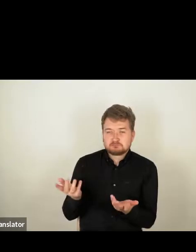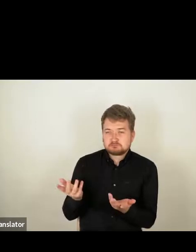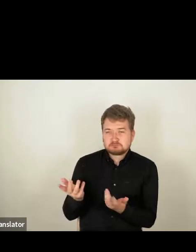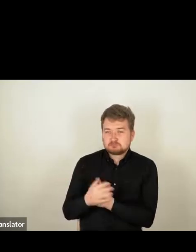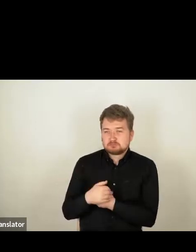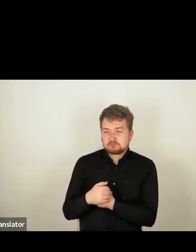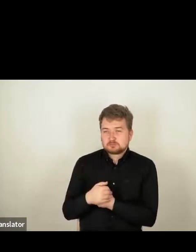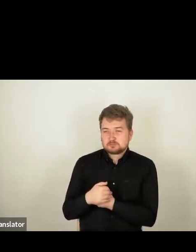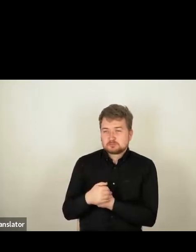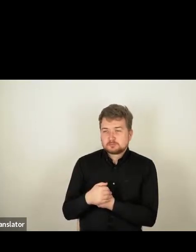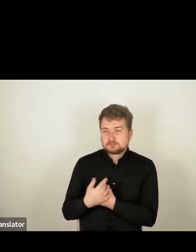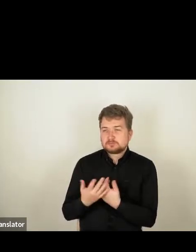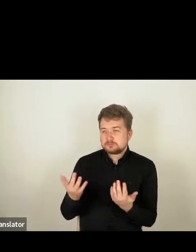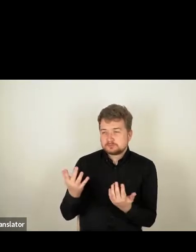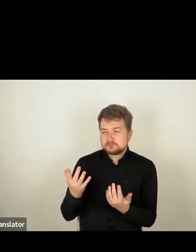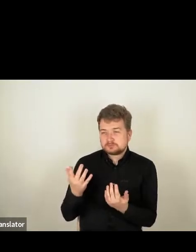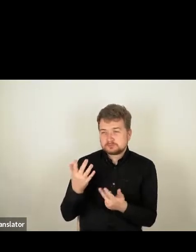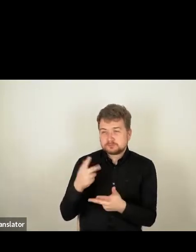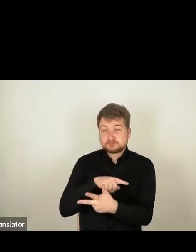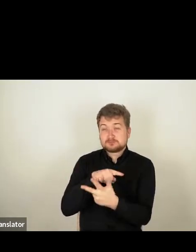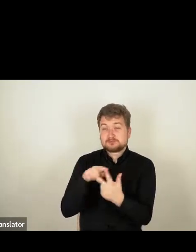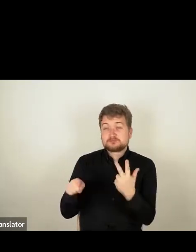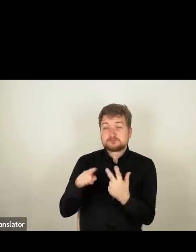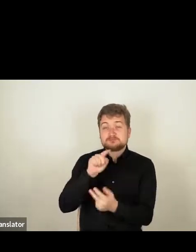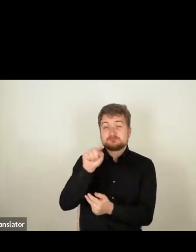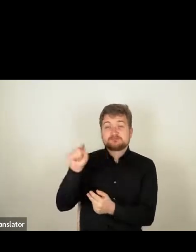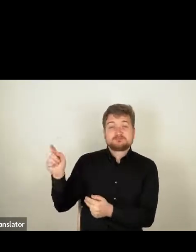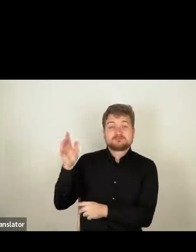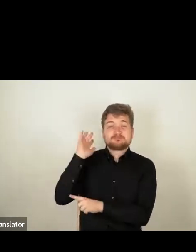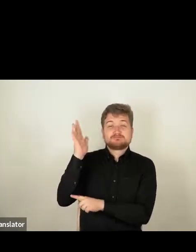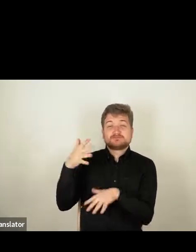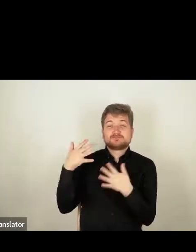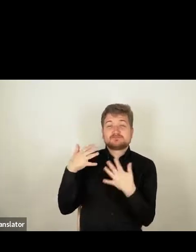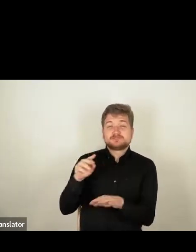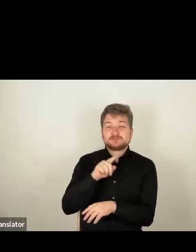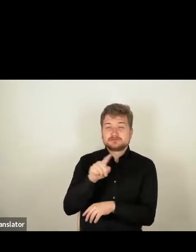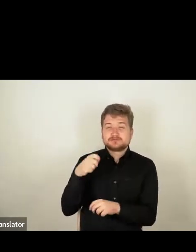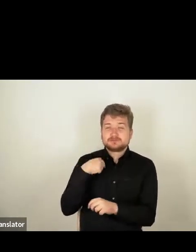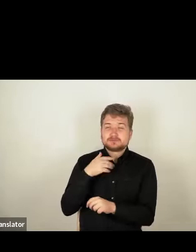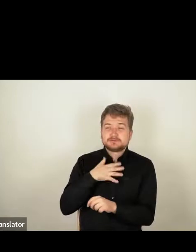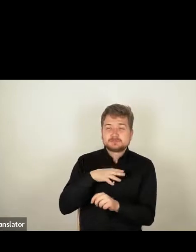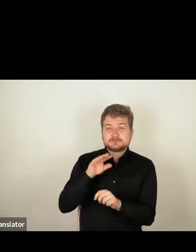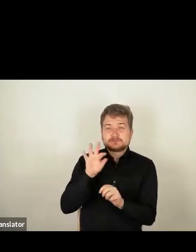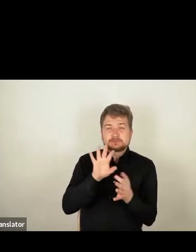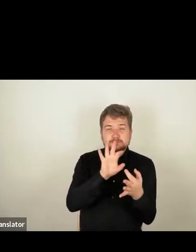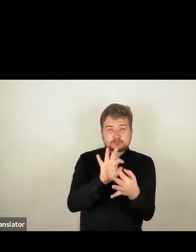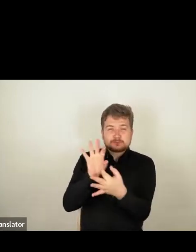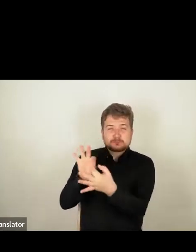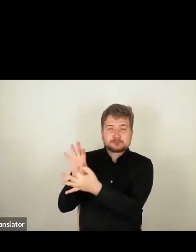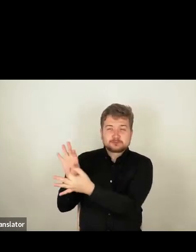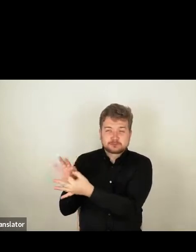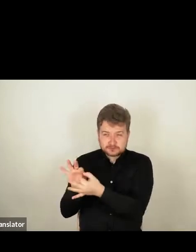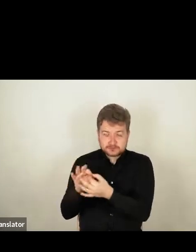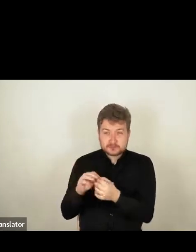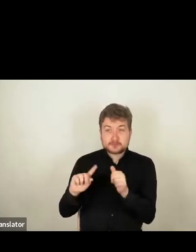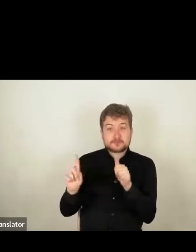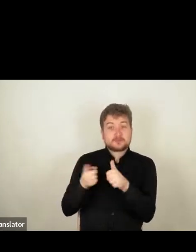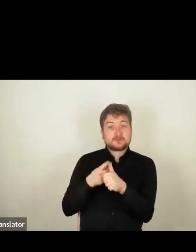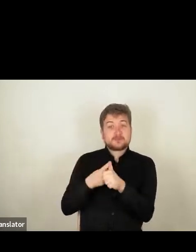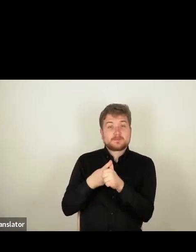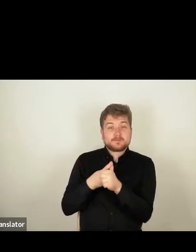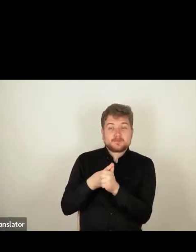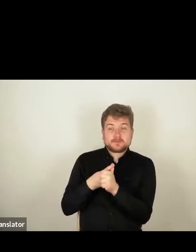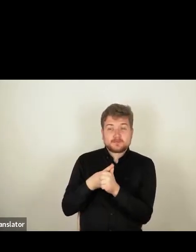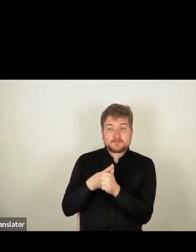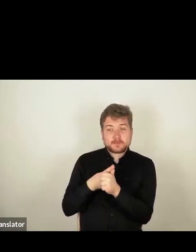three of the kind of commentators. First of all, I'd like to acknowledge the impressive